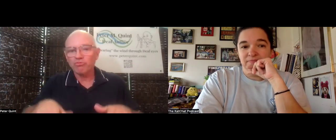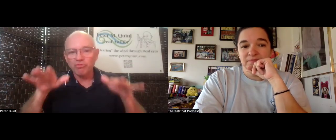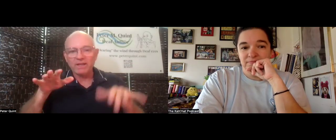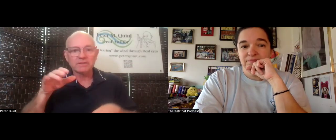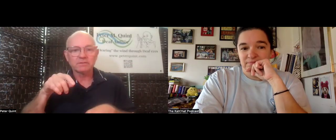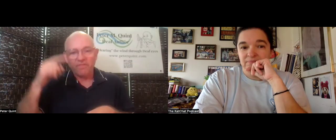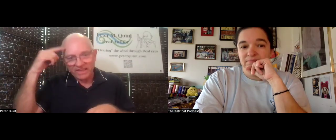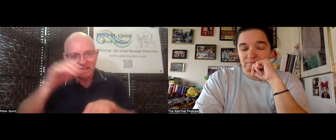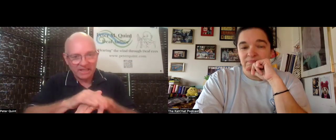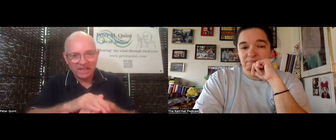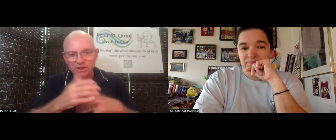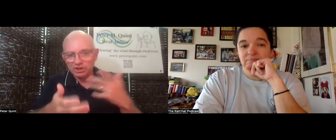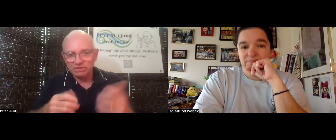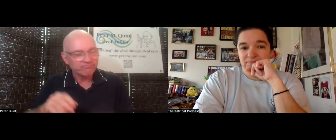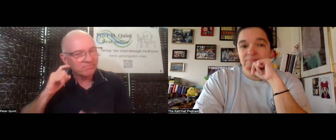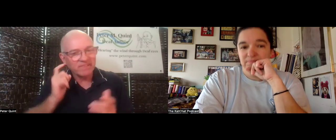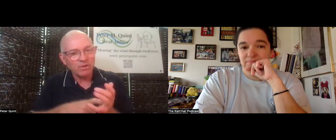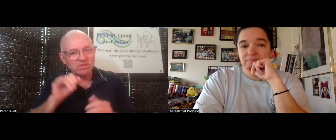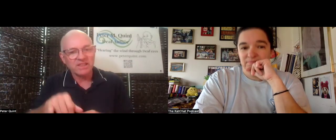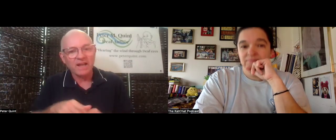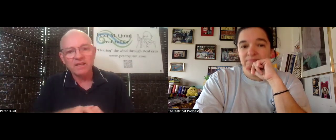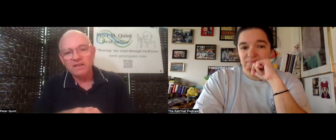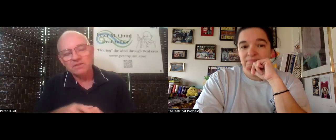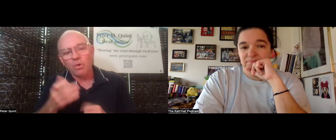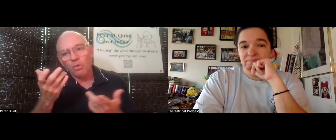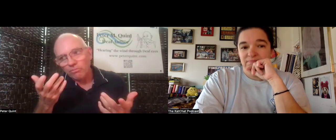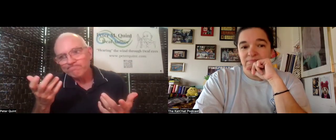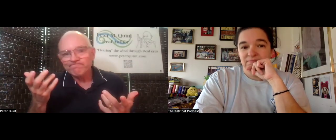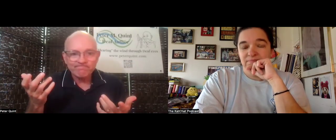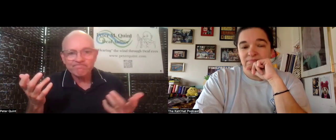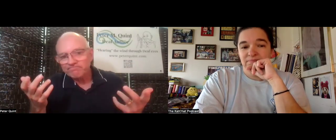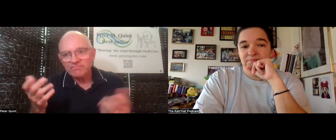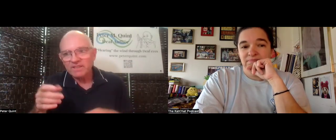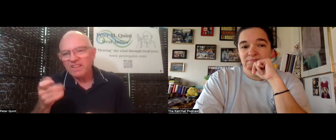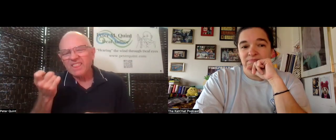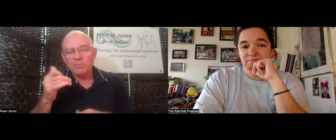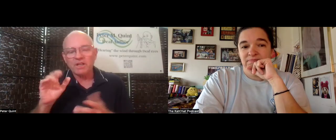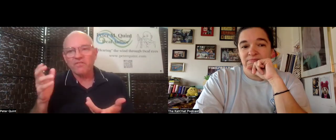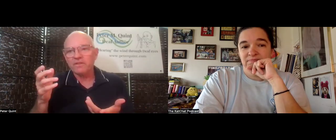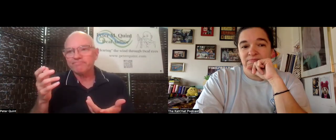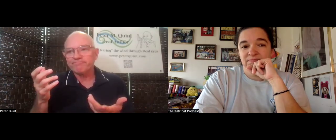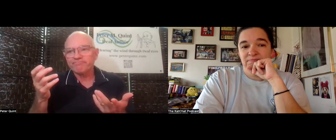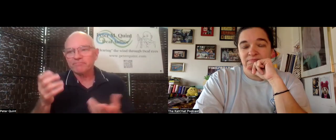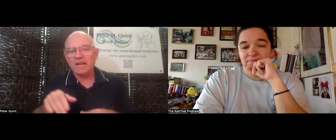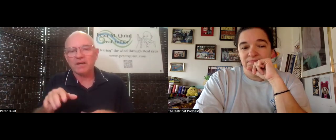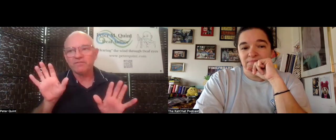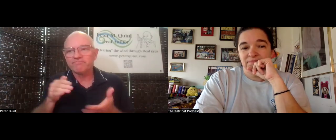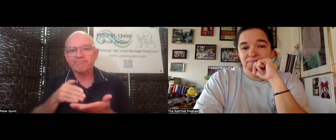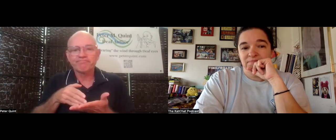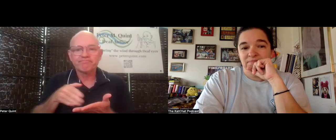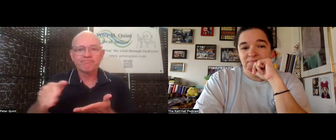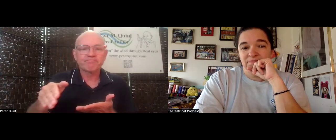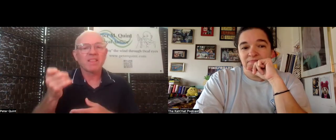oral ways, thinking in English. They notice that. So a little bit of kind